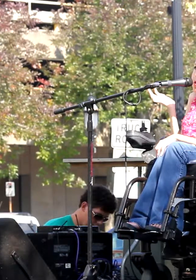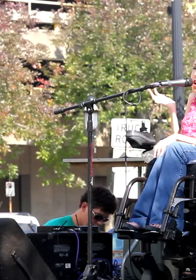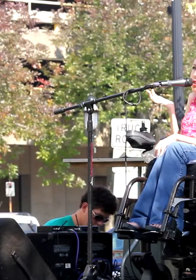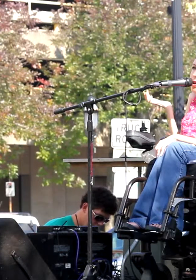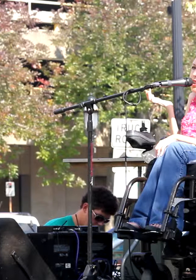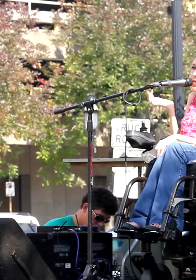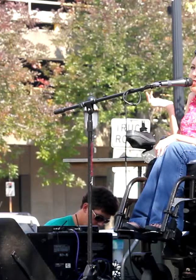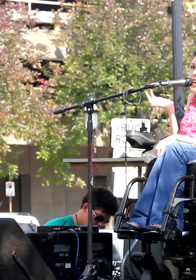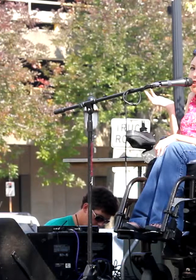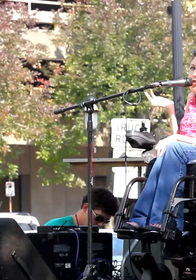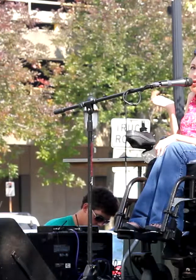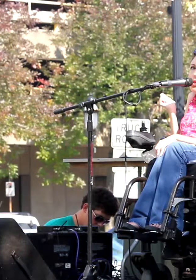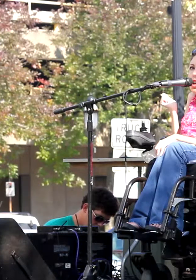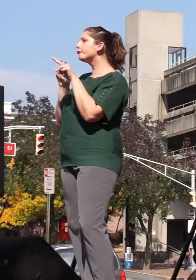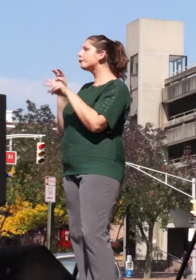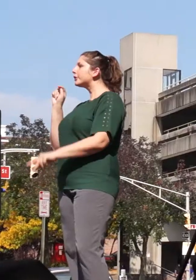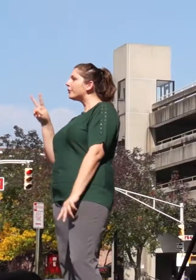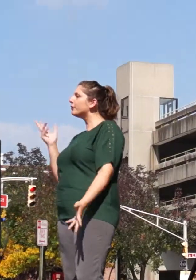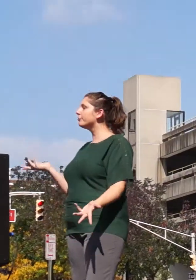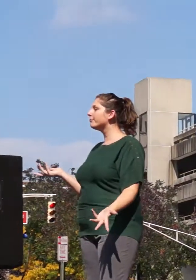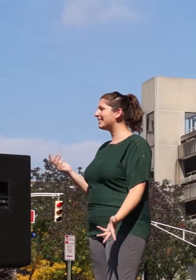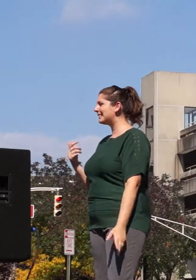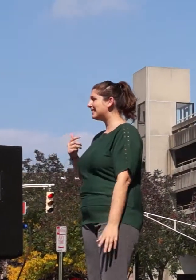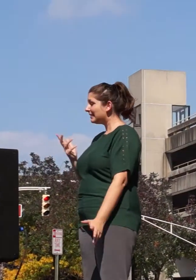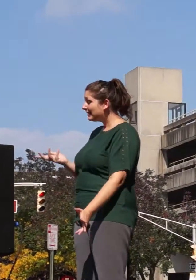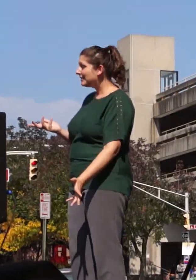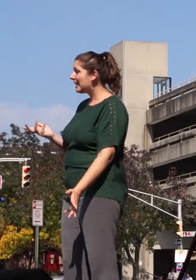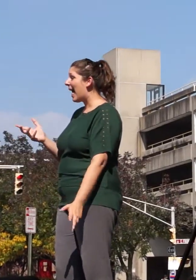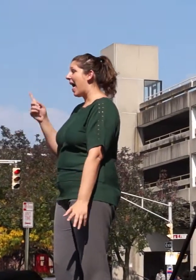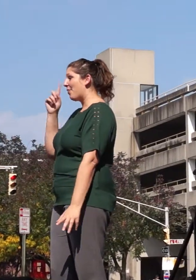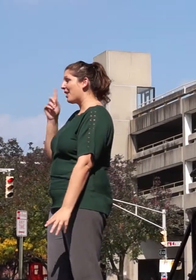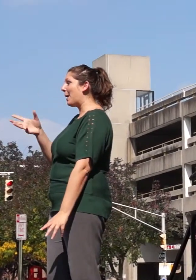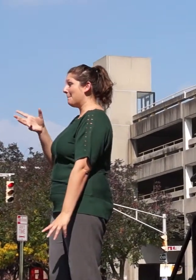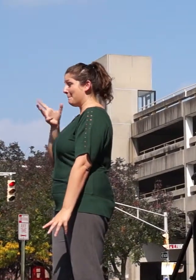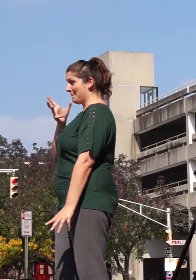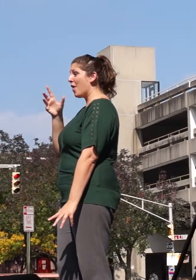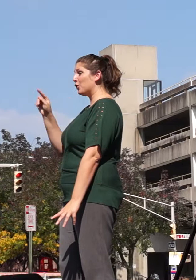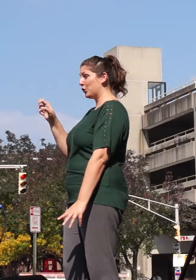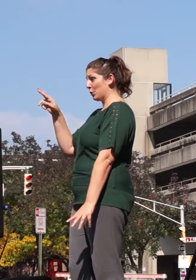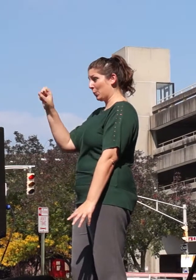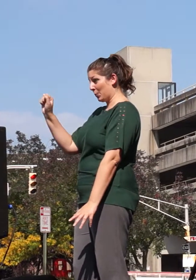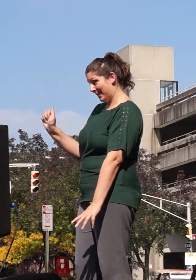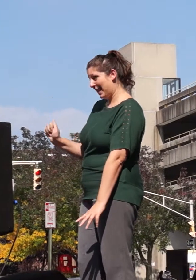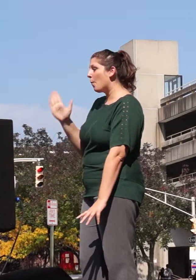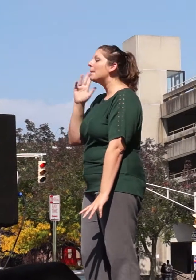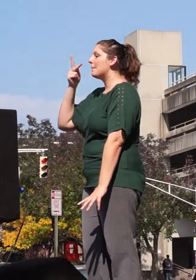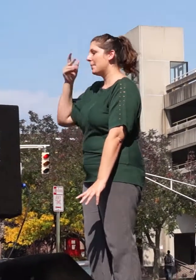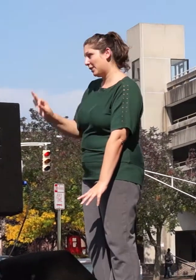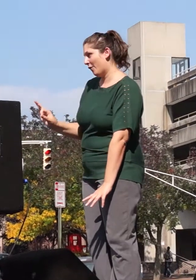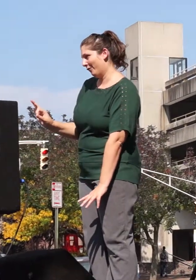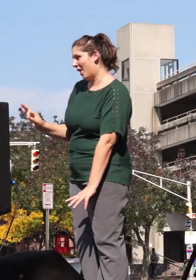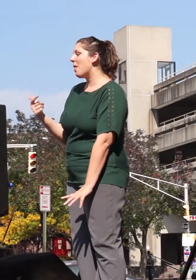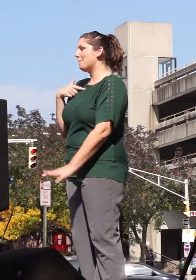day and watching reruns of The Daily Show, I'm pretty sure that Mother Teresa is going to be pretty pissed off that she lost her spot to a girl in a